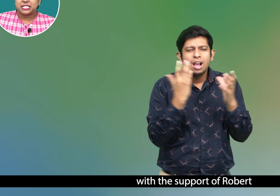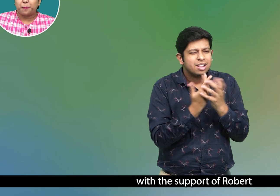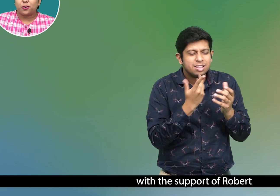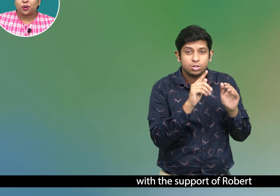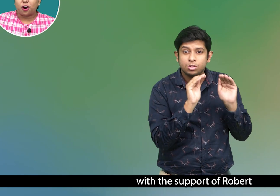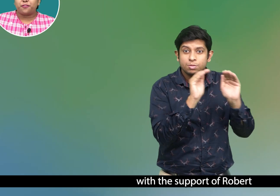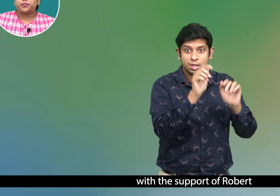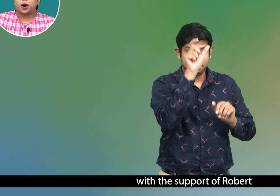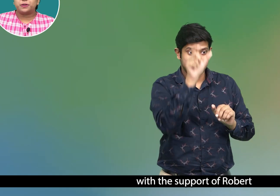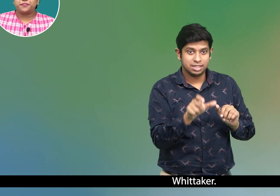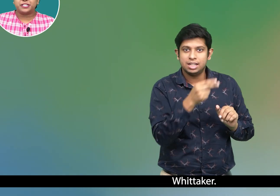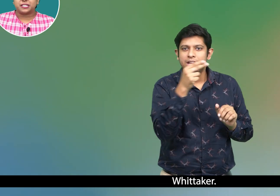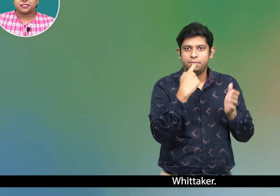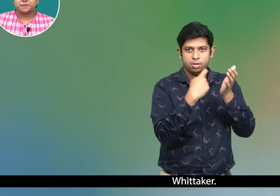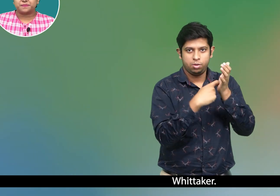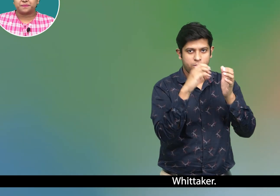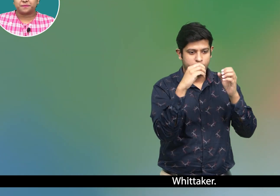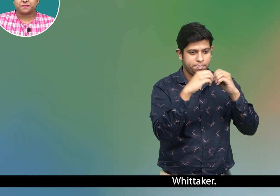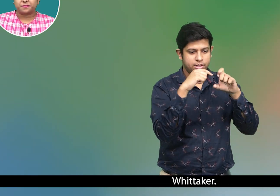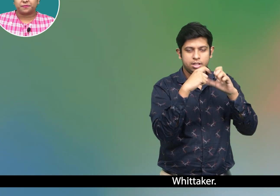With the support of Robert Whittaker.